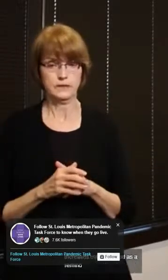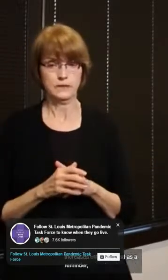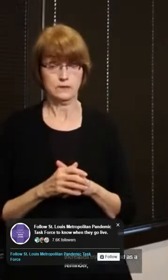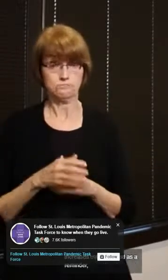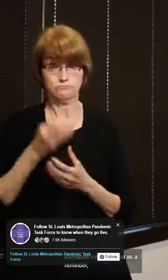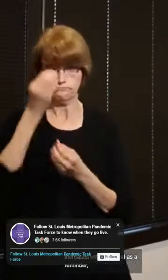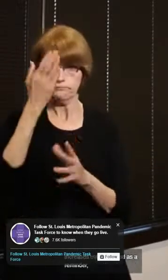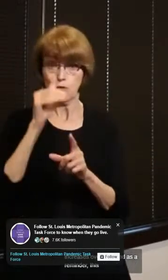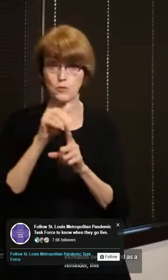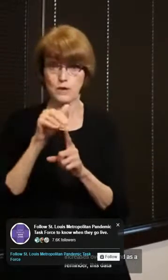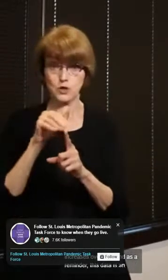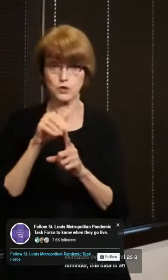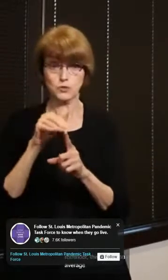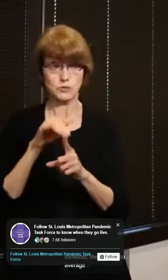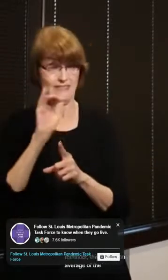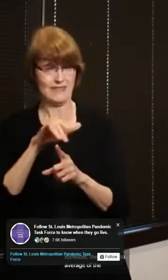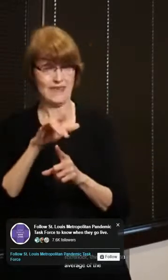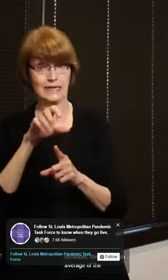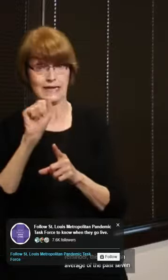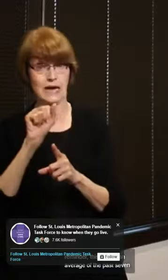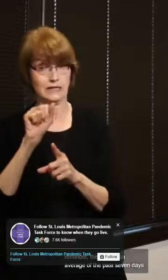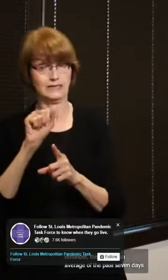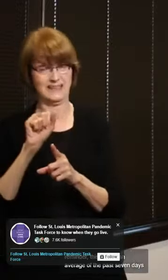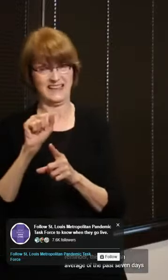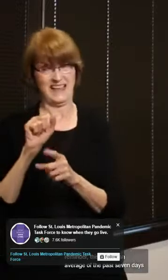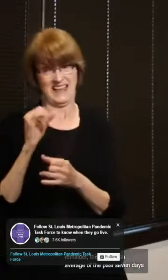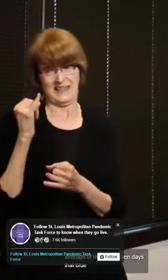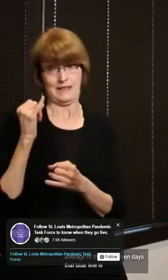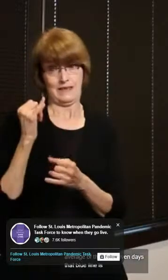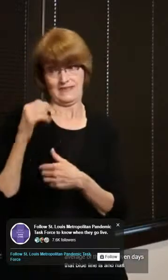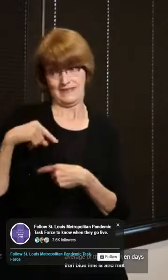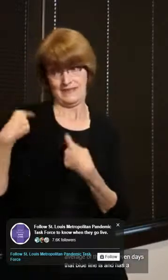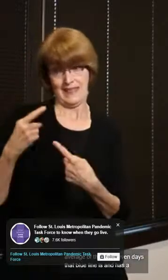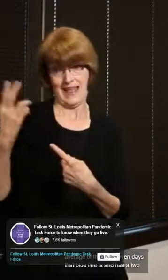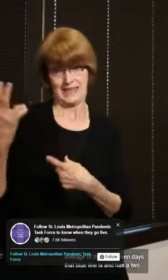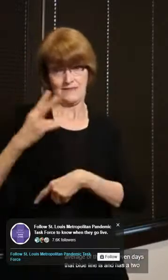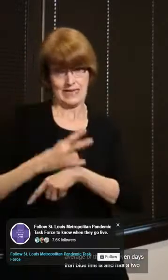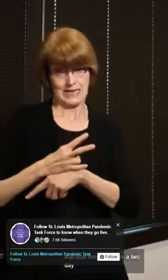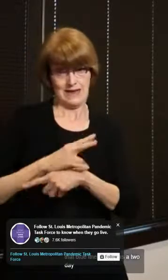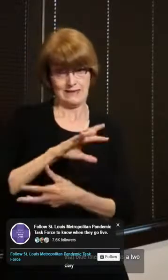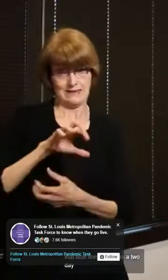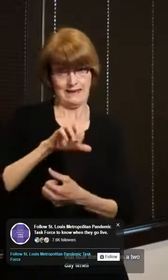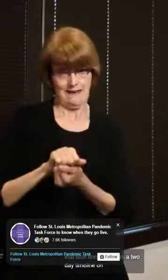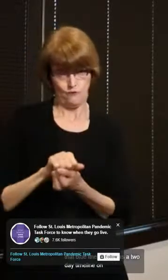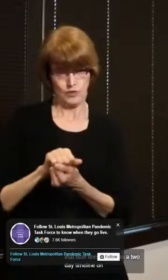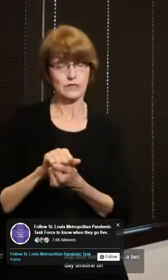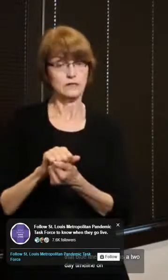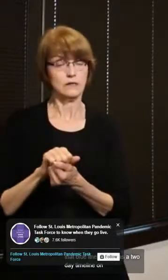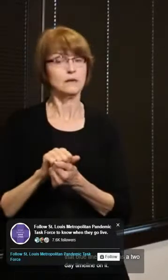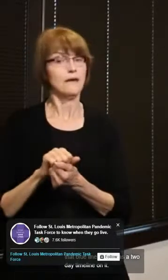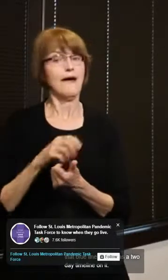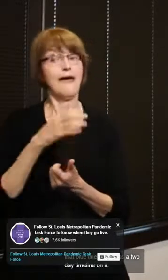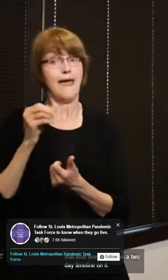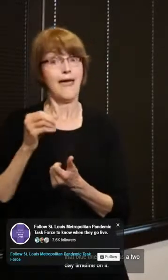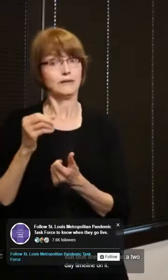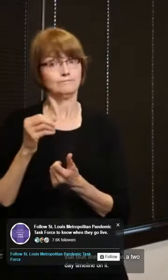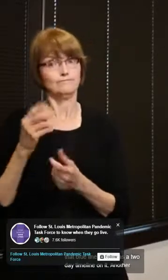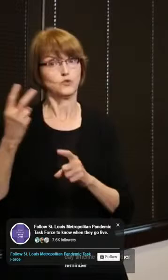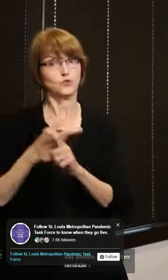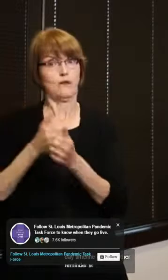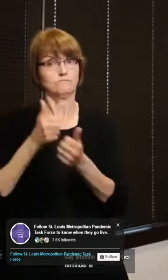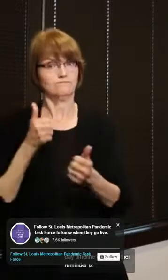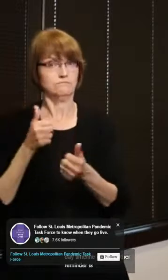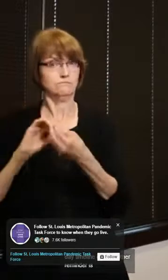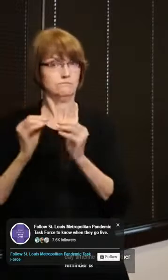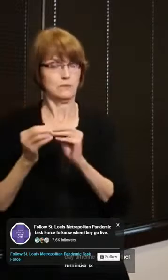reminder, this data is an average of the past 7 days, that blue line is, and has a 2-day time lag on it. Another reminder